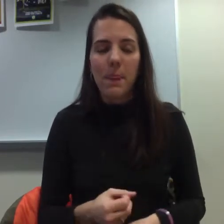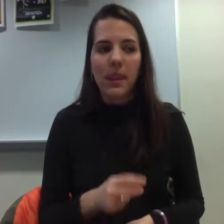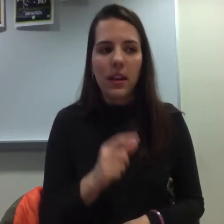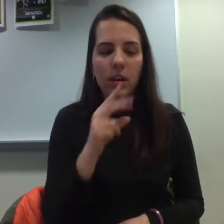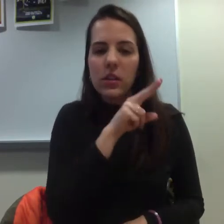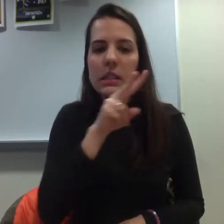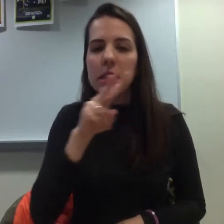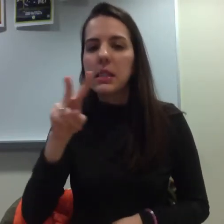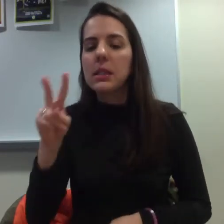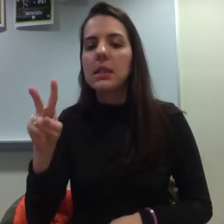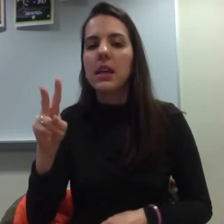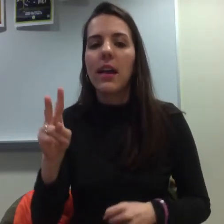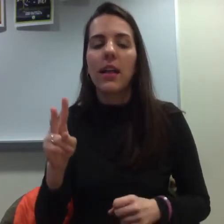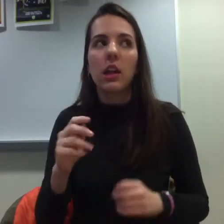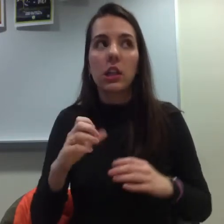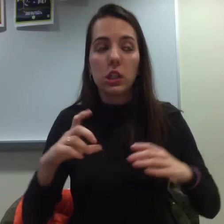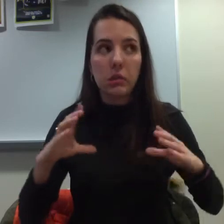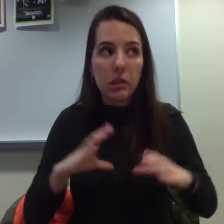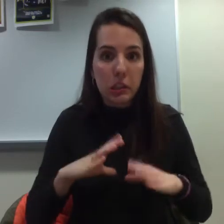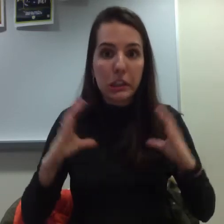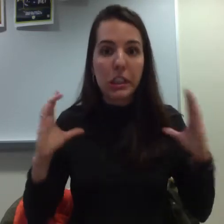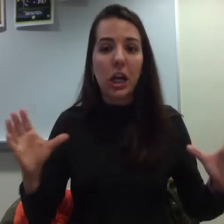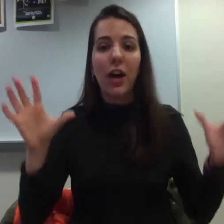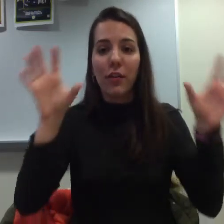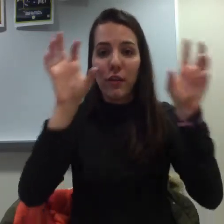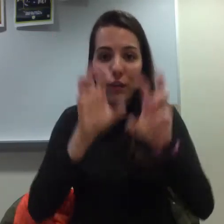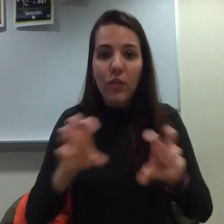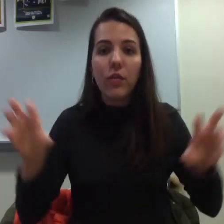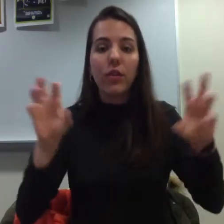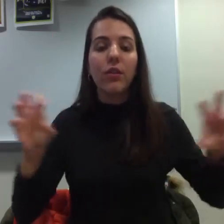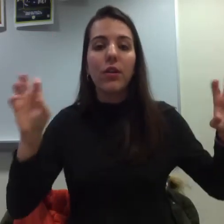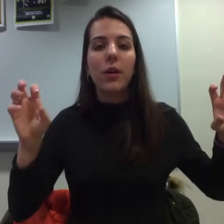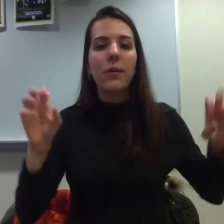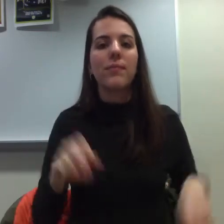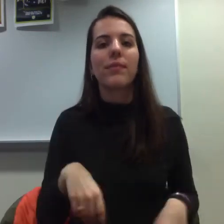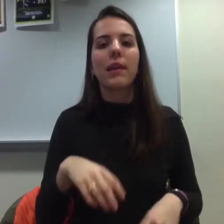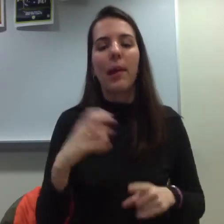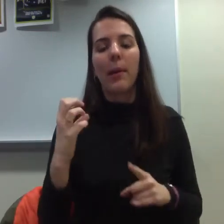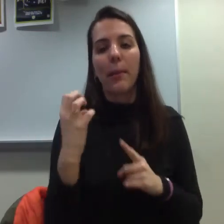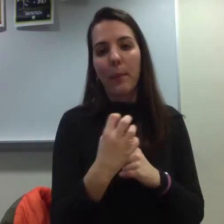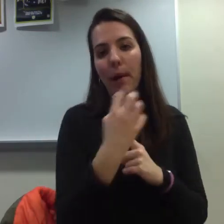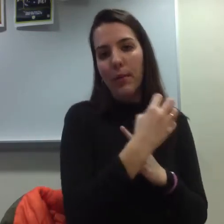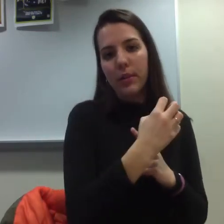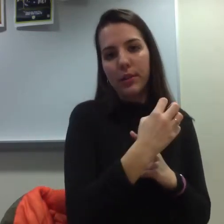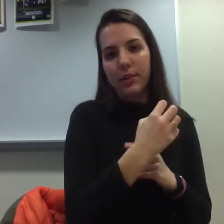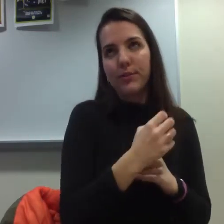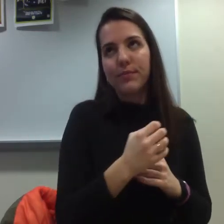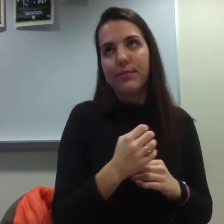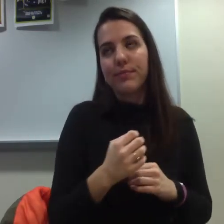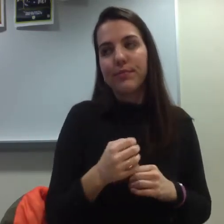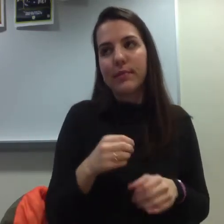Now my family room, which is very, very different, reminds a lot of people of a British pub.